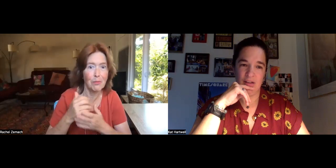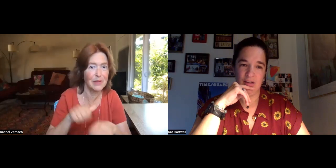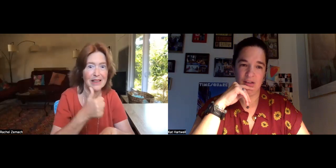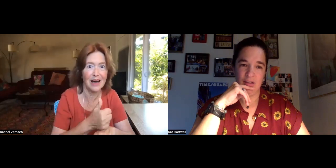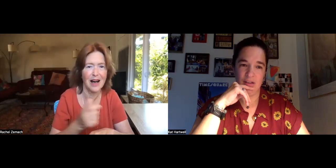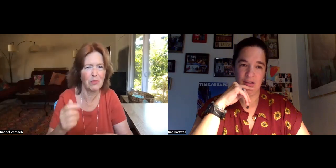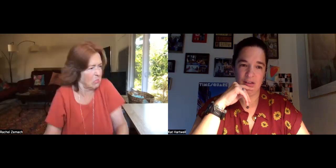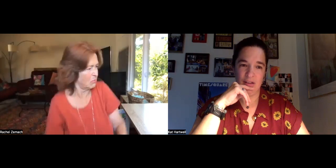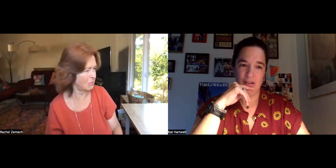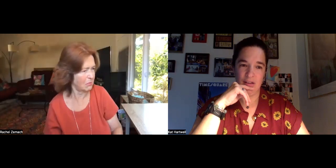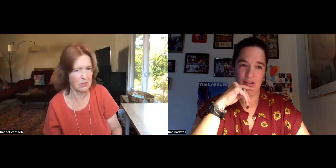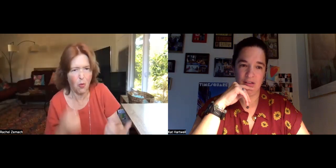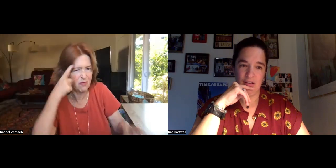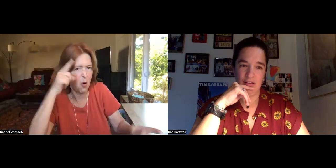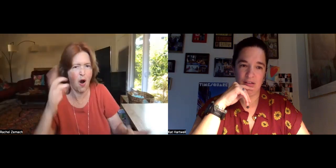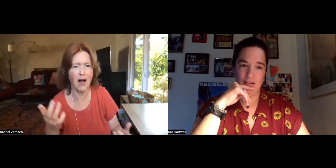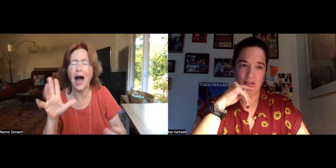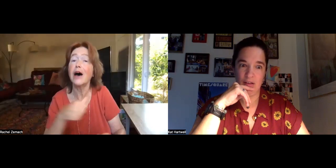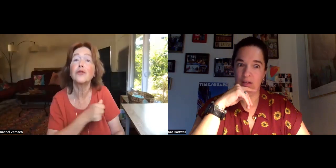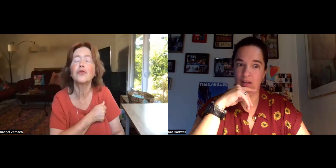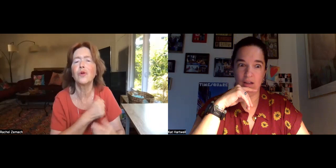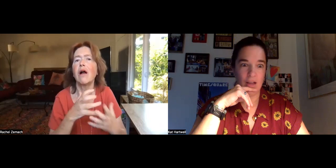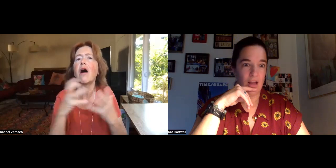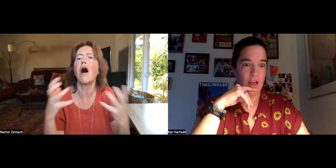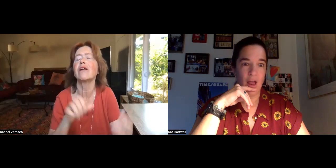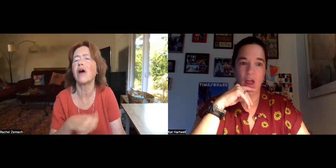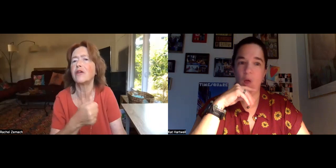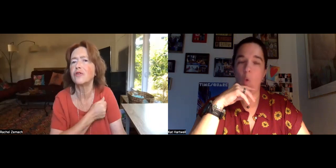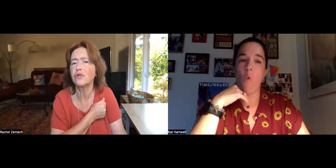We set up for attitude,